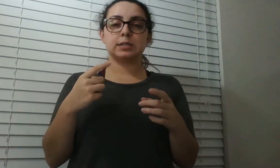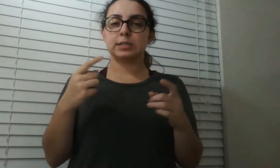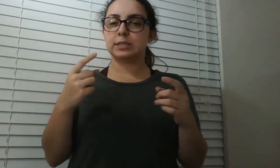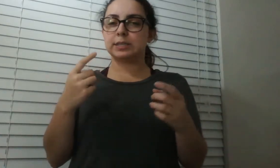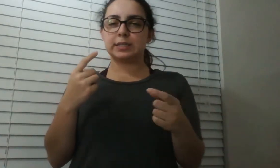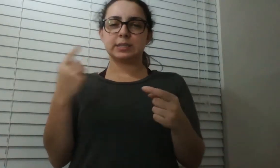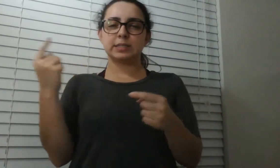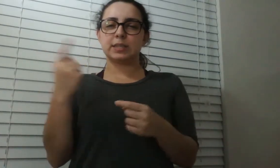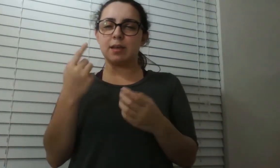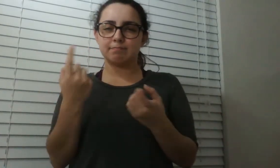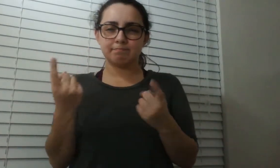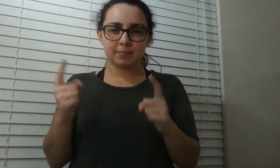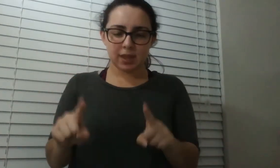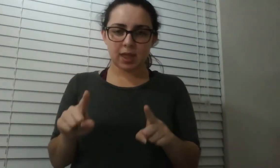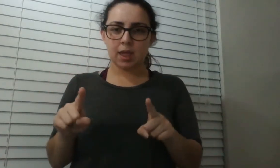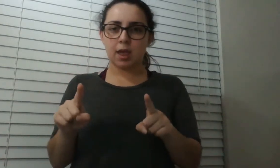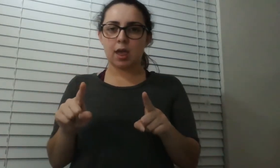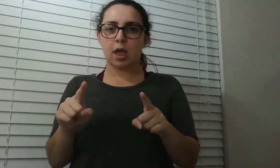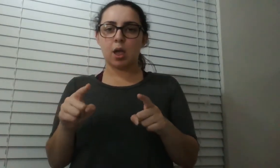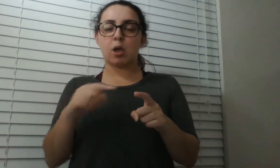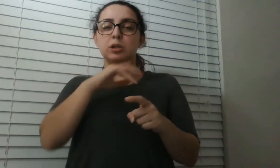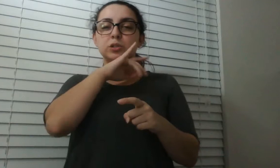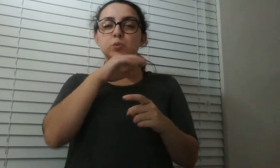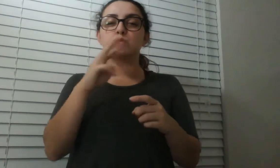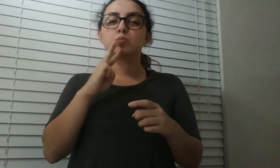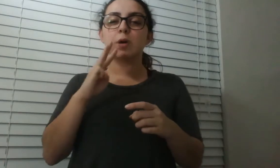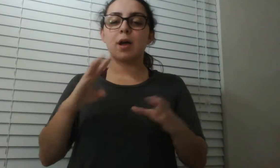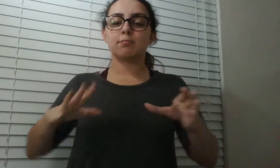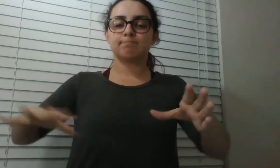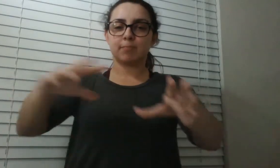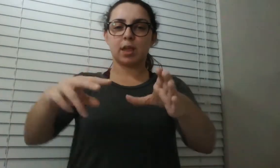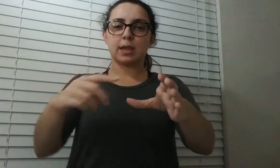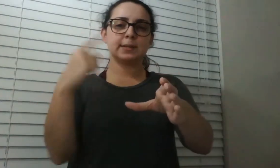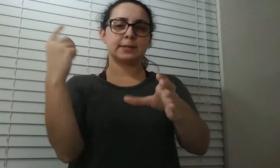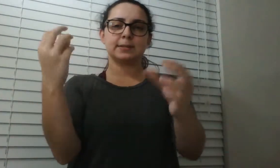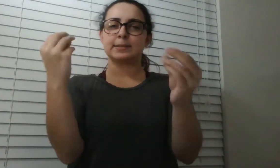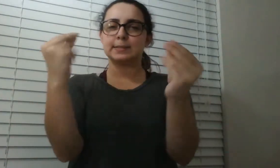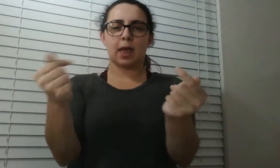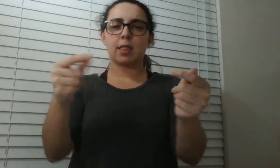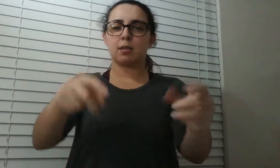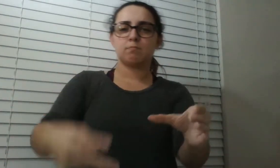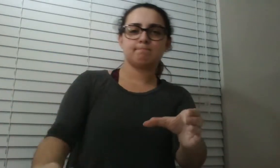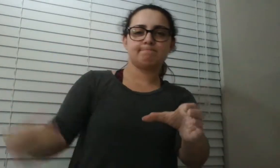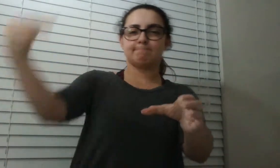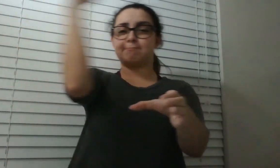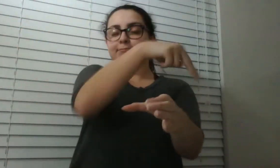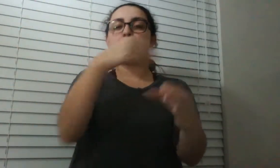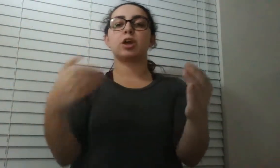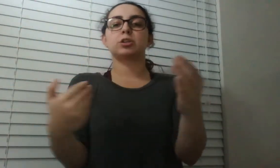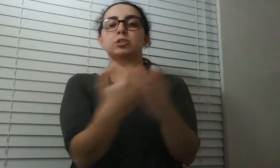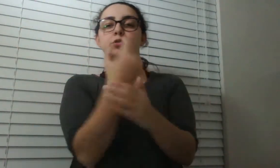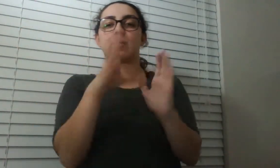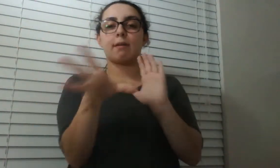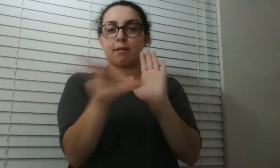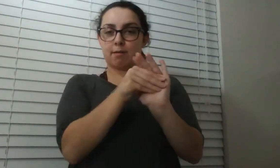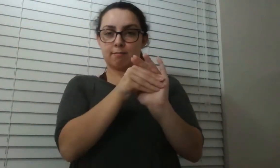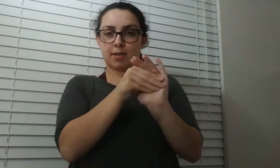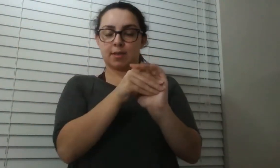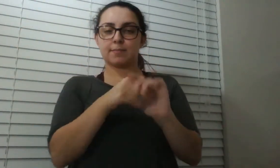was there to begin with, and that the copy somehow touched, and almost like a baton passing, I could see that the date would be